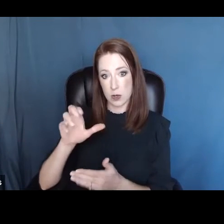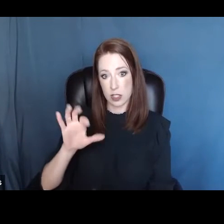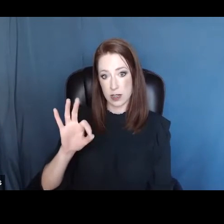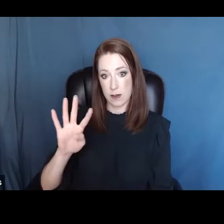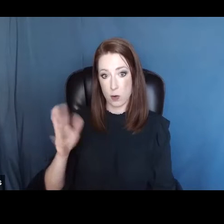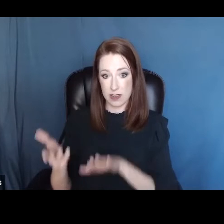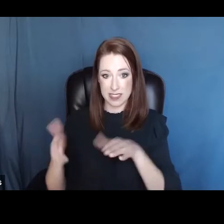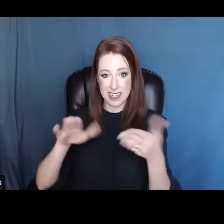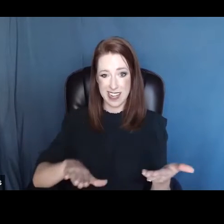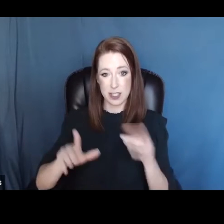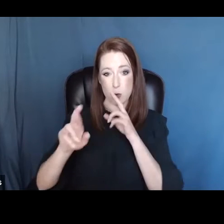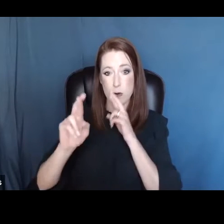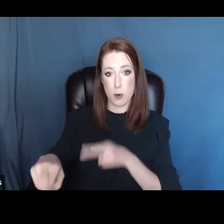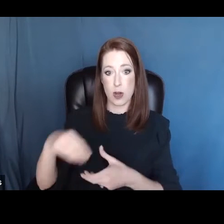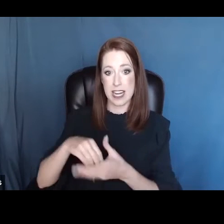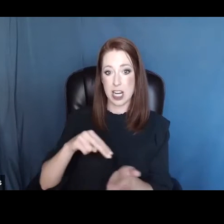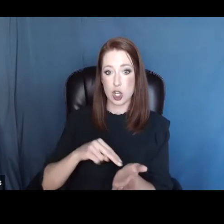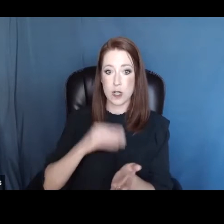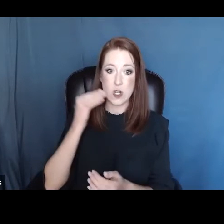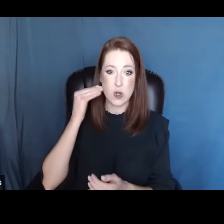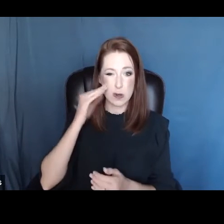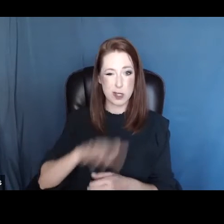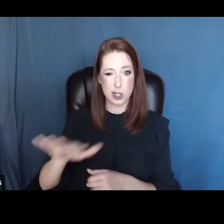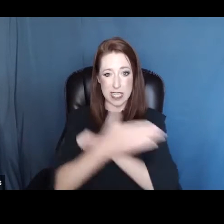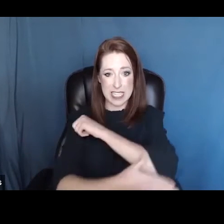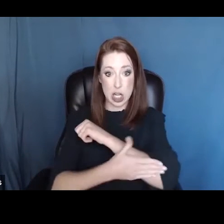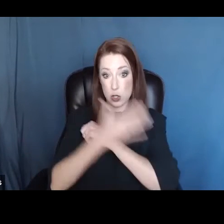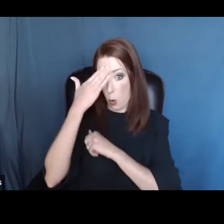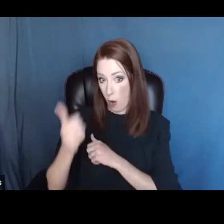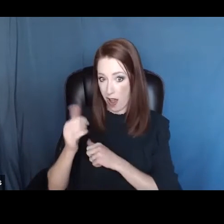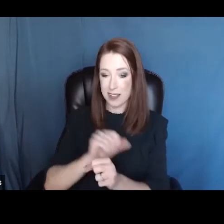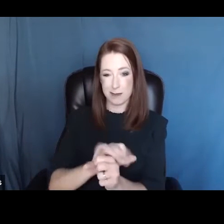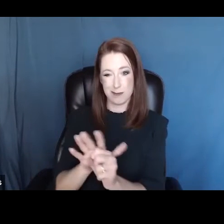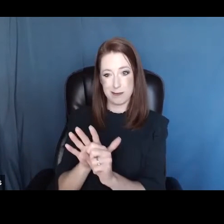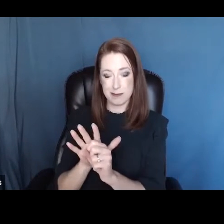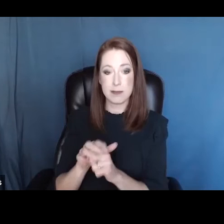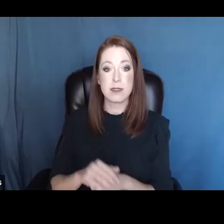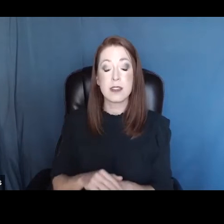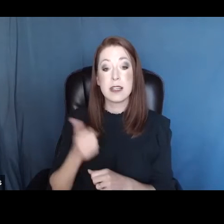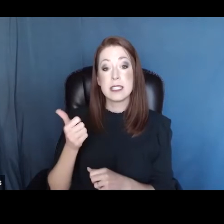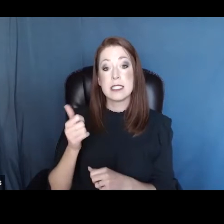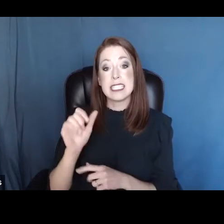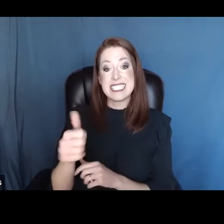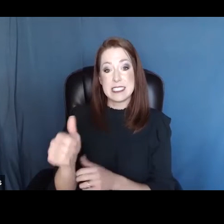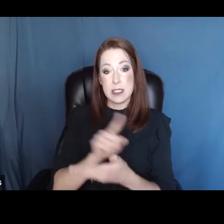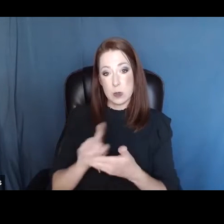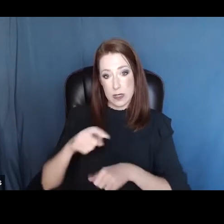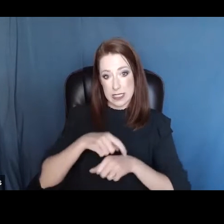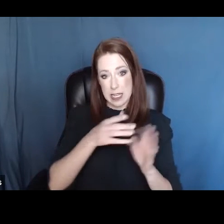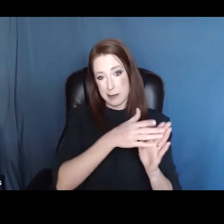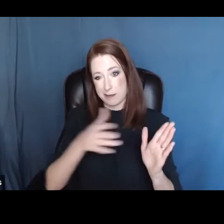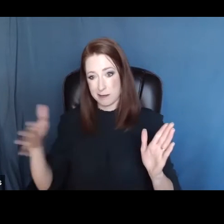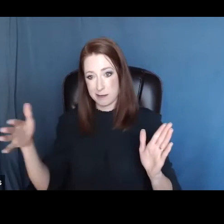3,394 deaths were reported in nursing facilities across the country as a result of COVID-19. This 10-week time span was kind of chosen